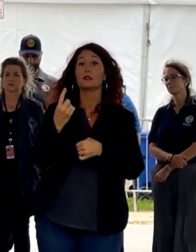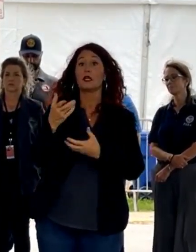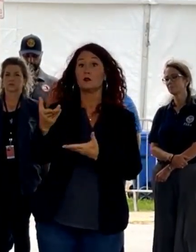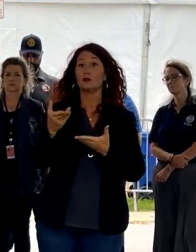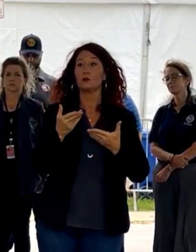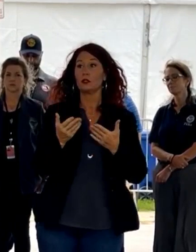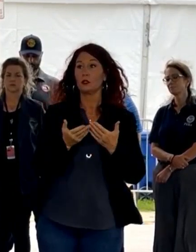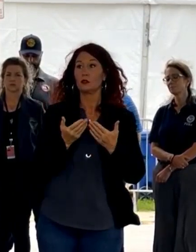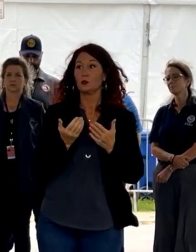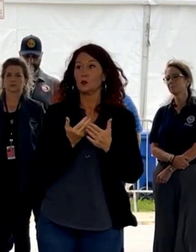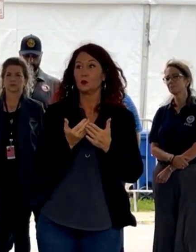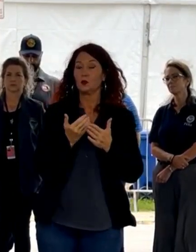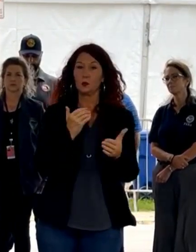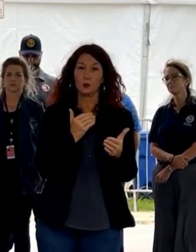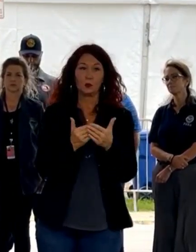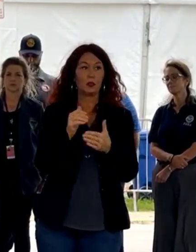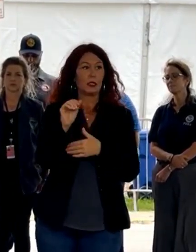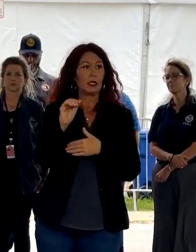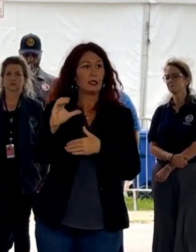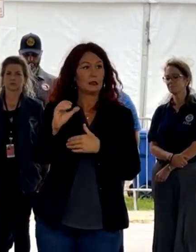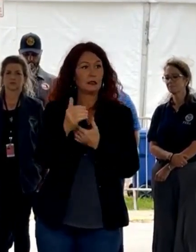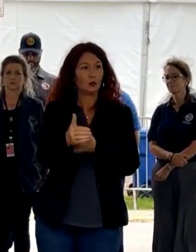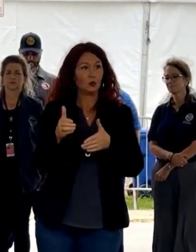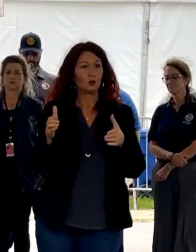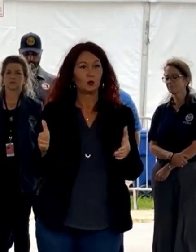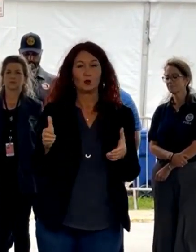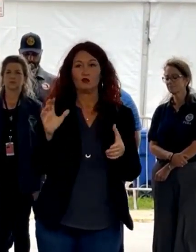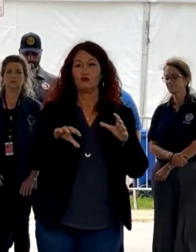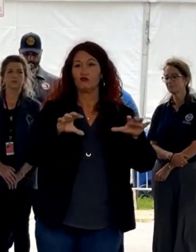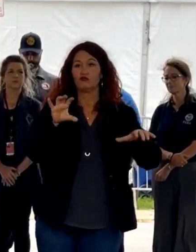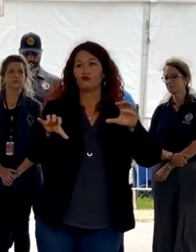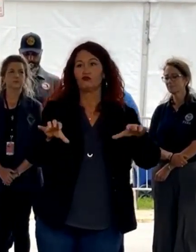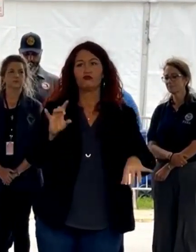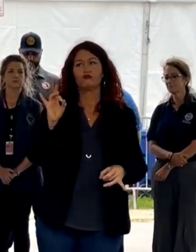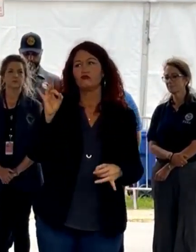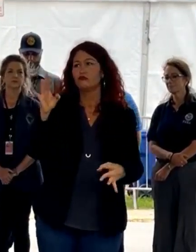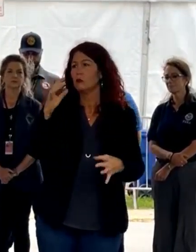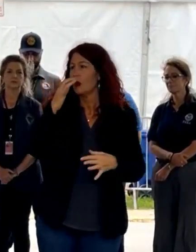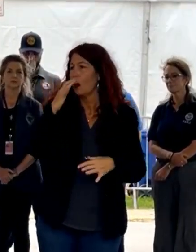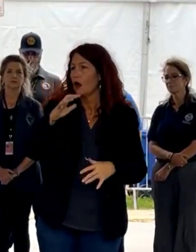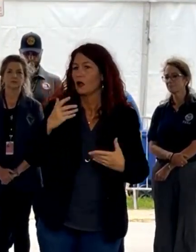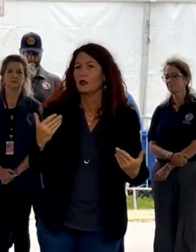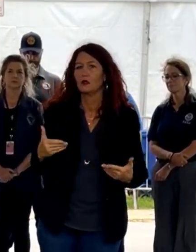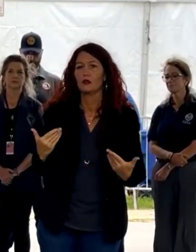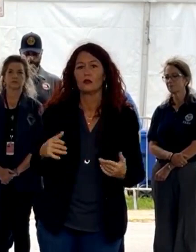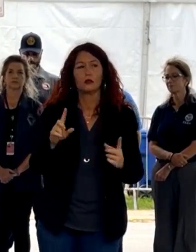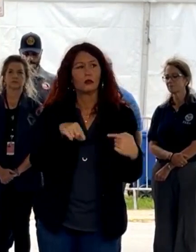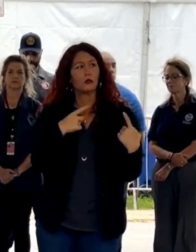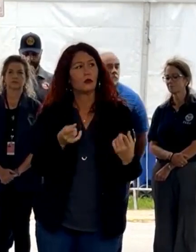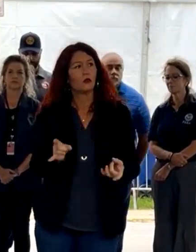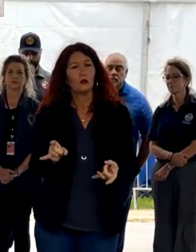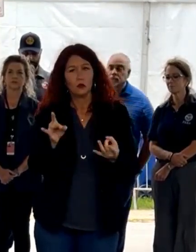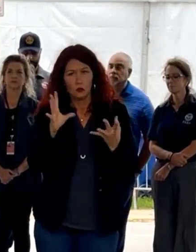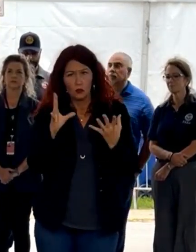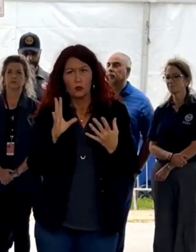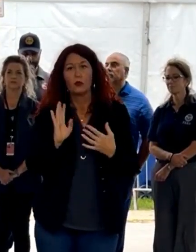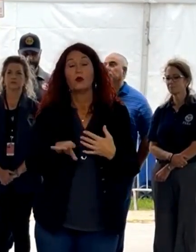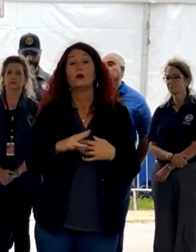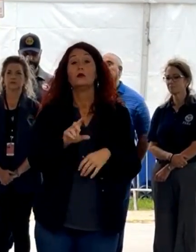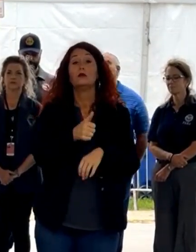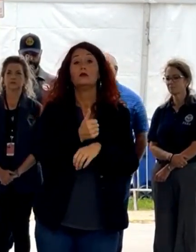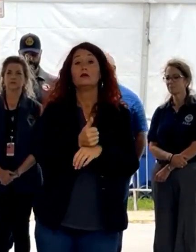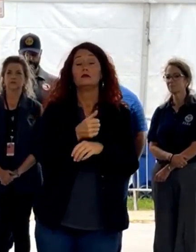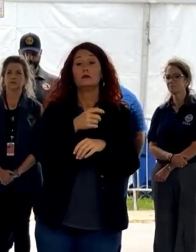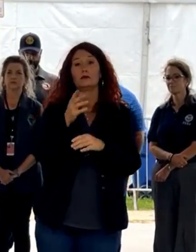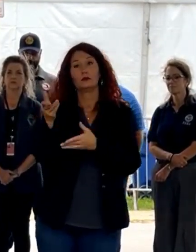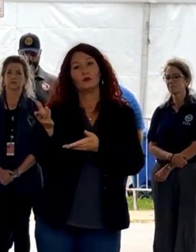stations closer to the site to provide relief from the ongoing heat, as well as county buses where they can take quick